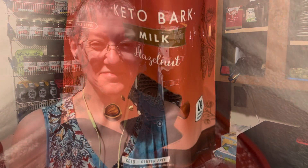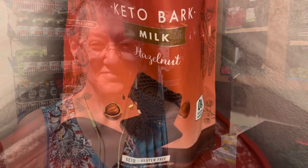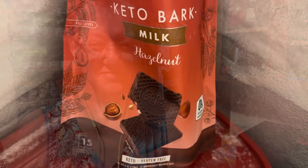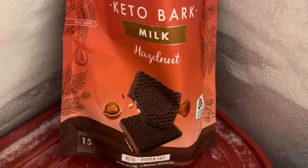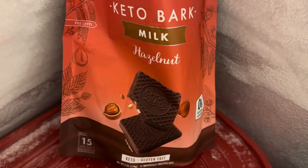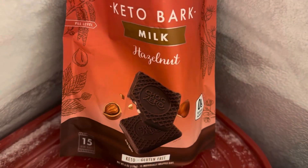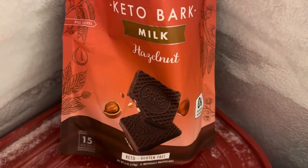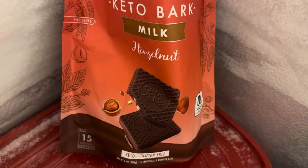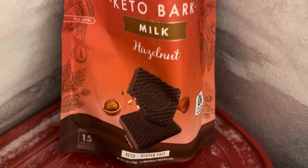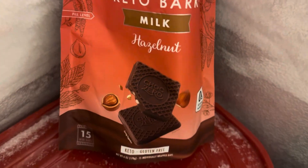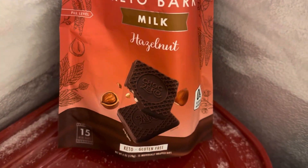calories he has left.